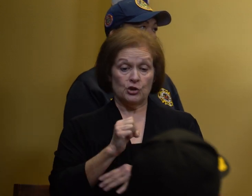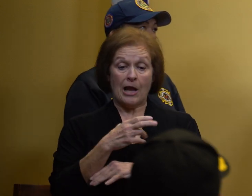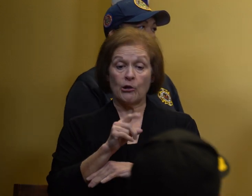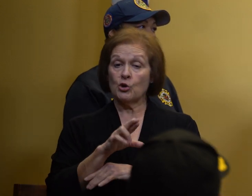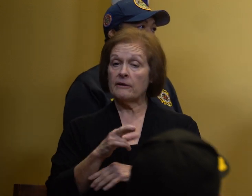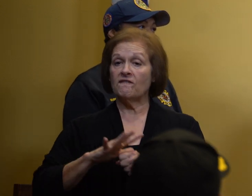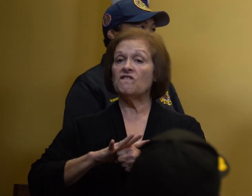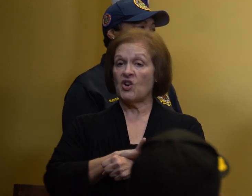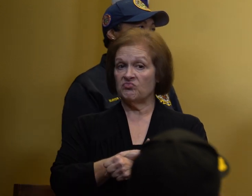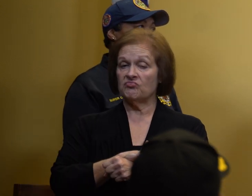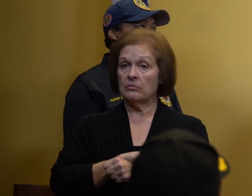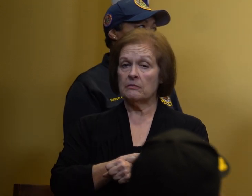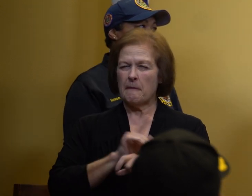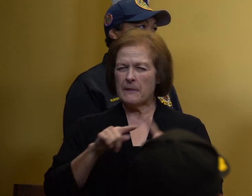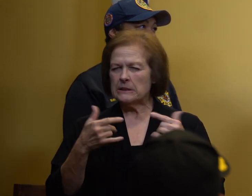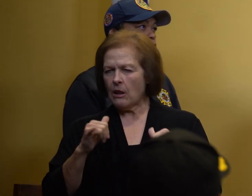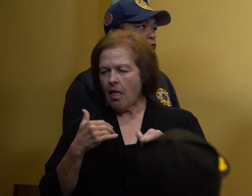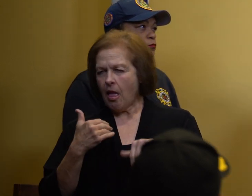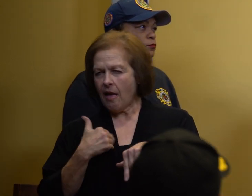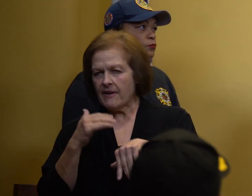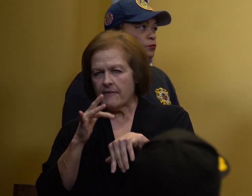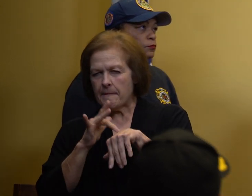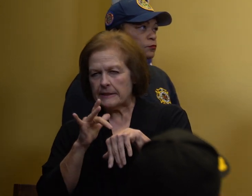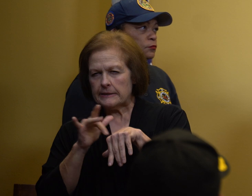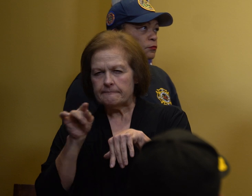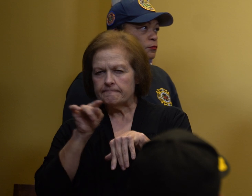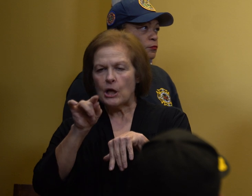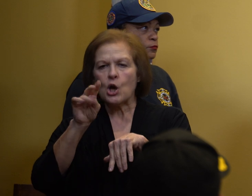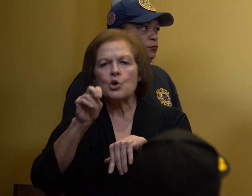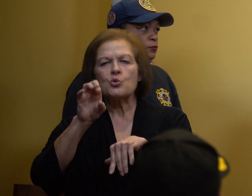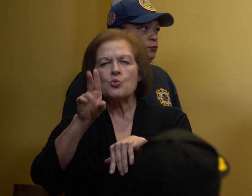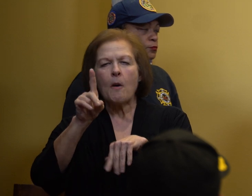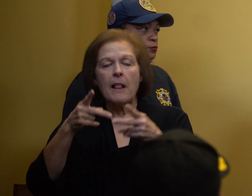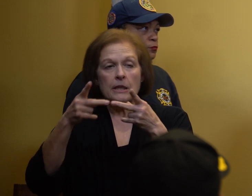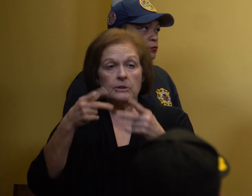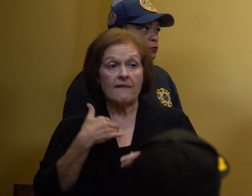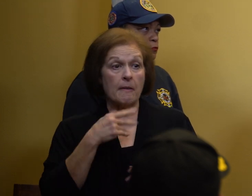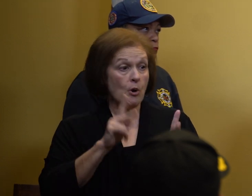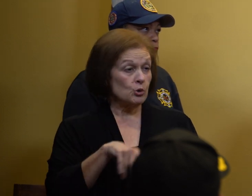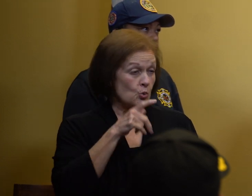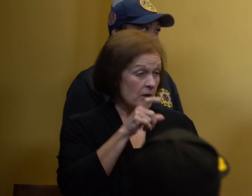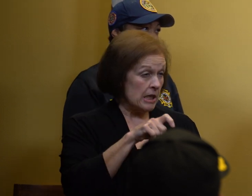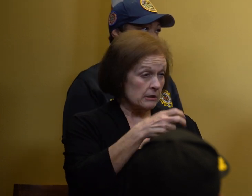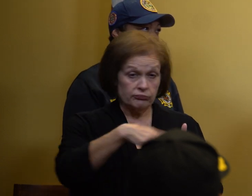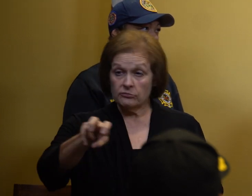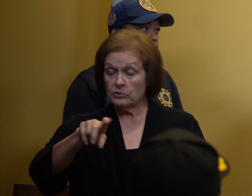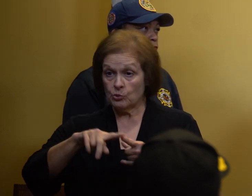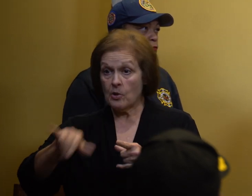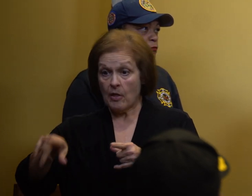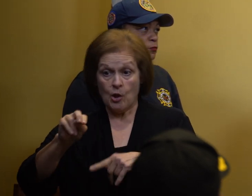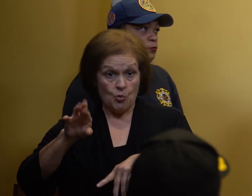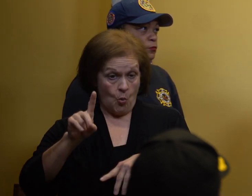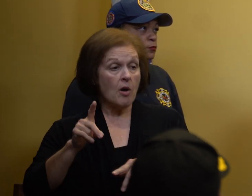full. We still have spaces available through our NORD sites, so we have an individual who needs to get transported to those locations.